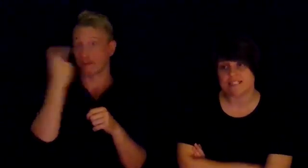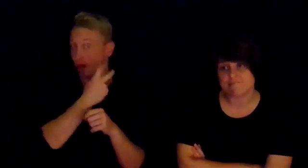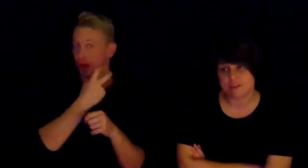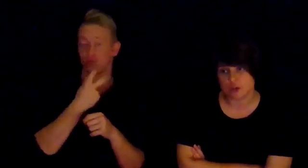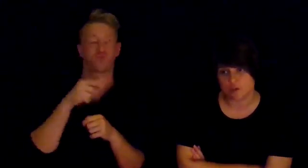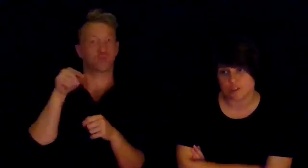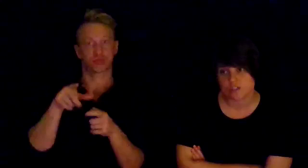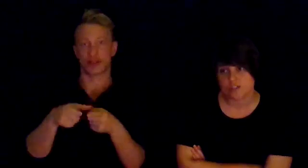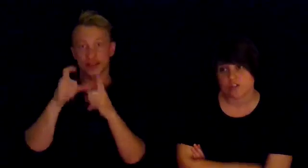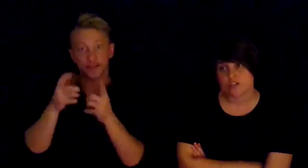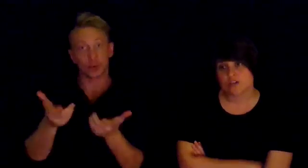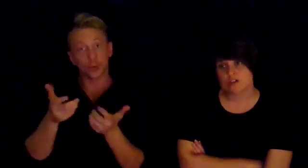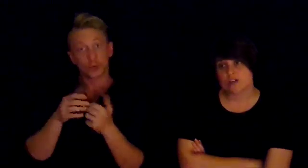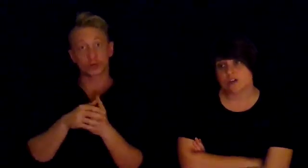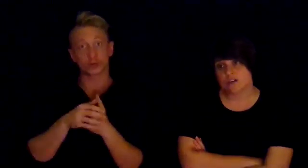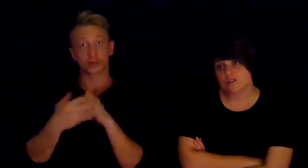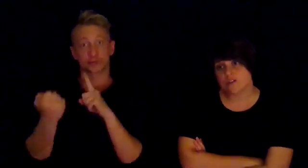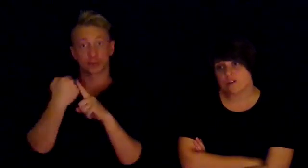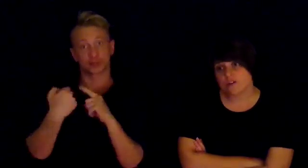really quite difficult.